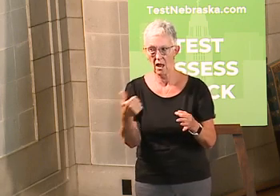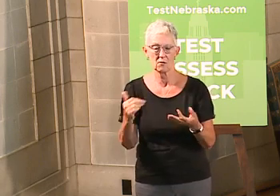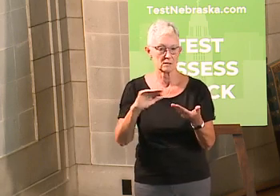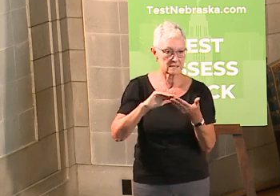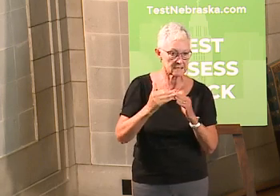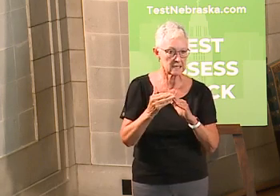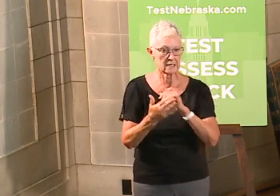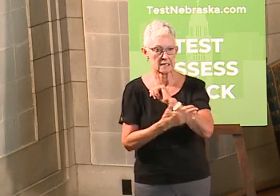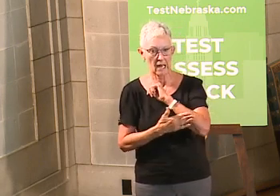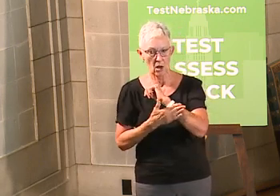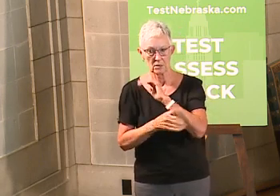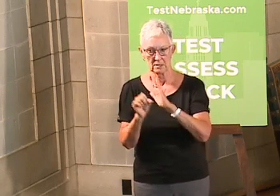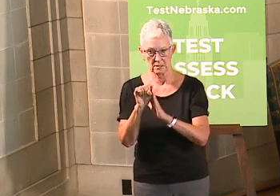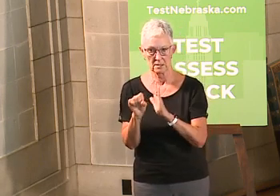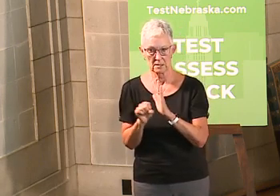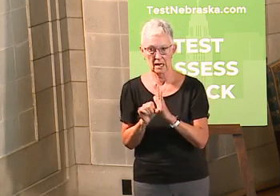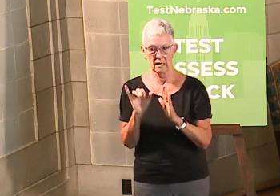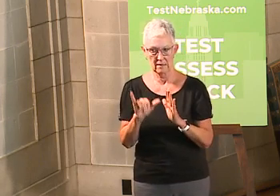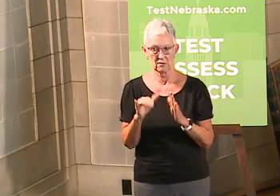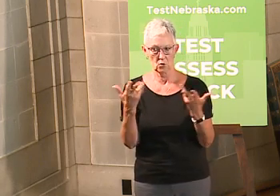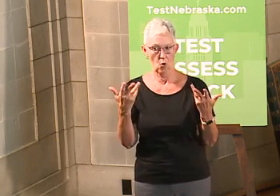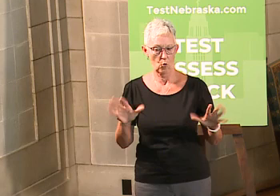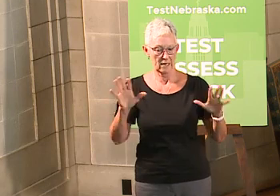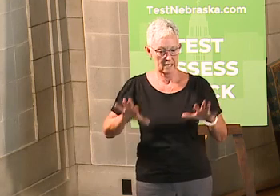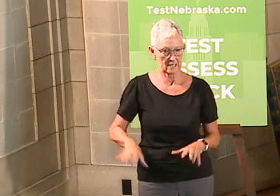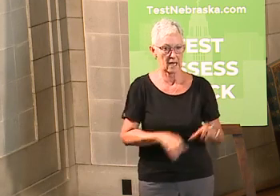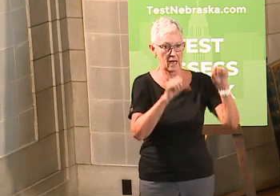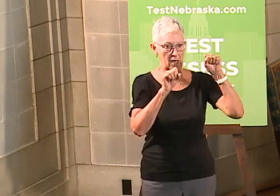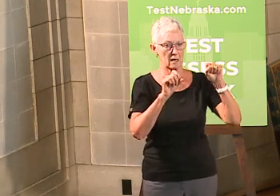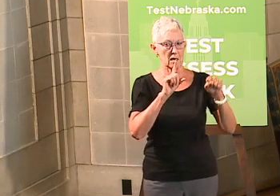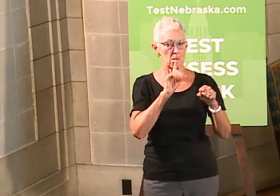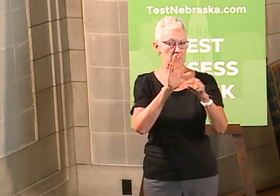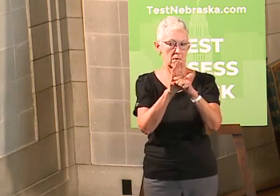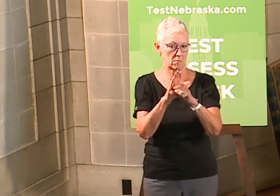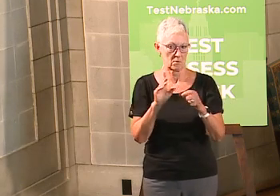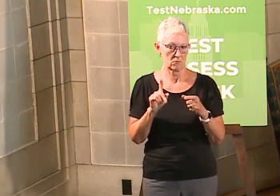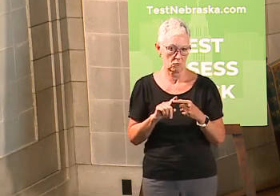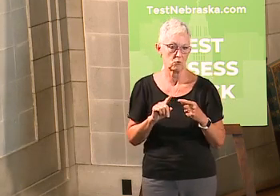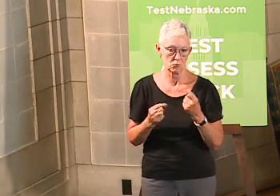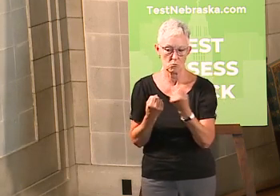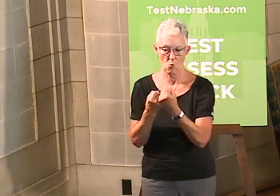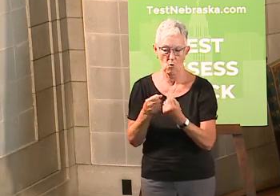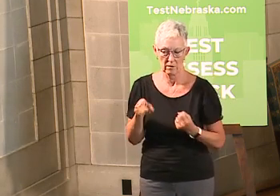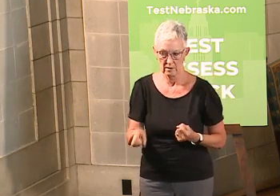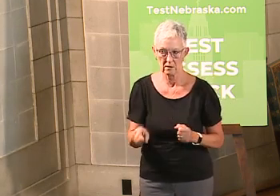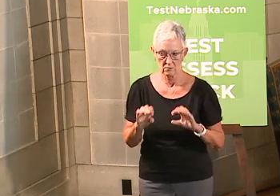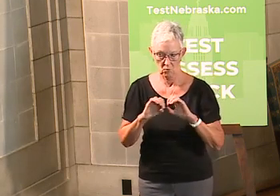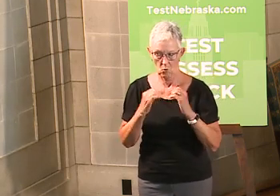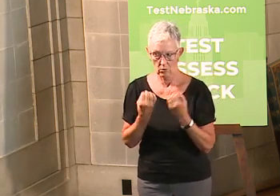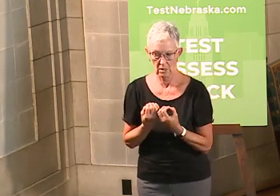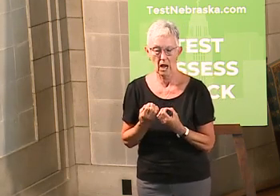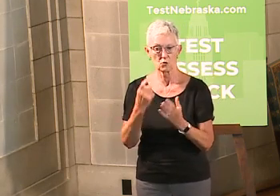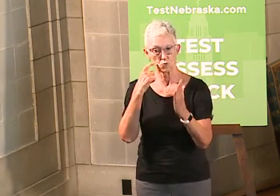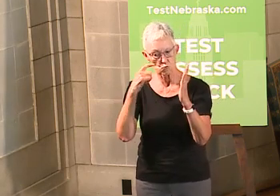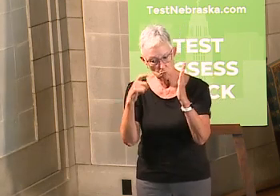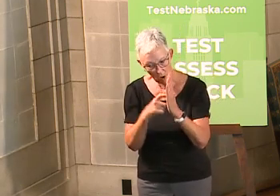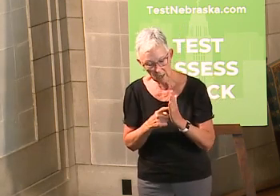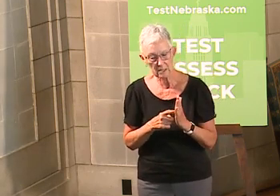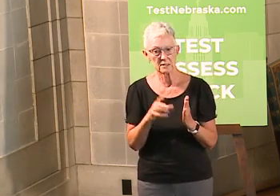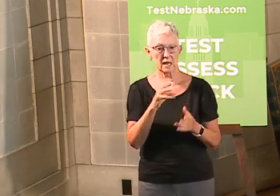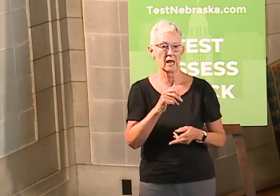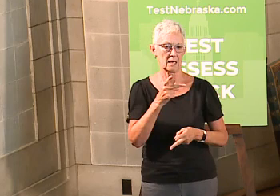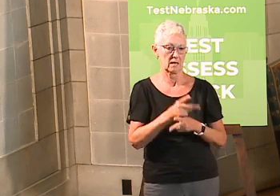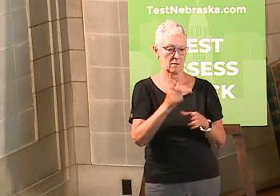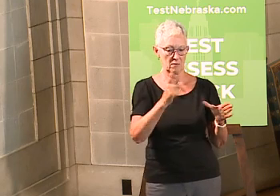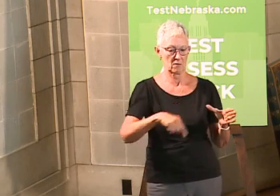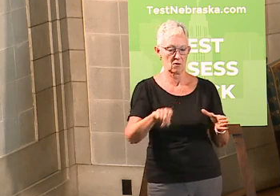to the Hidden Heroes Pledge, passing resolutions to recognize, support, and engage military and